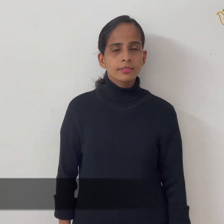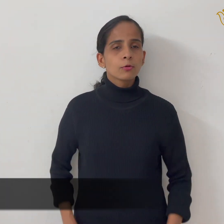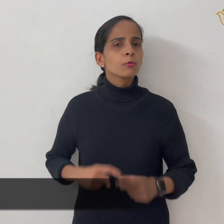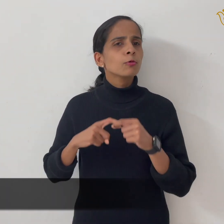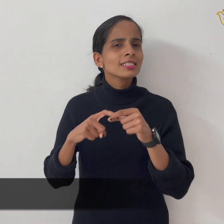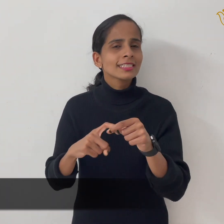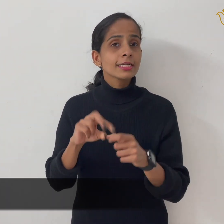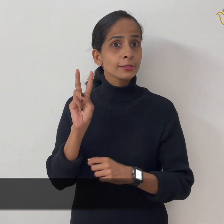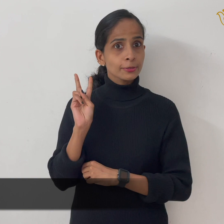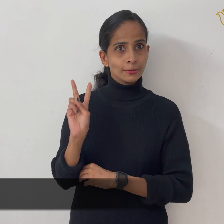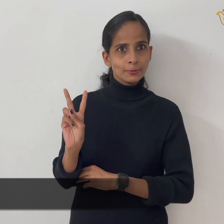Question 2.